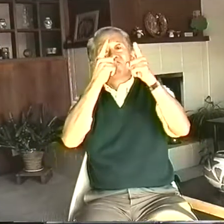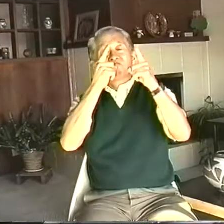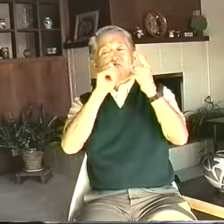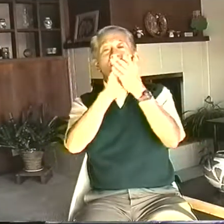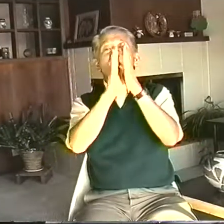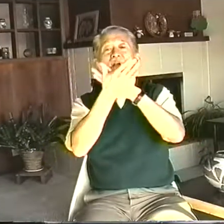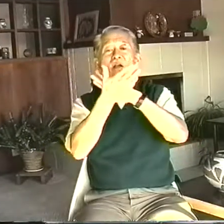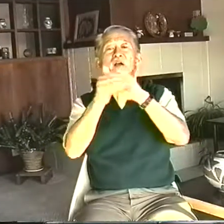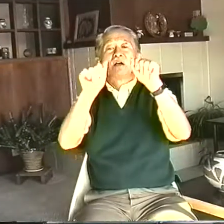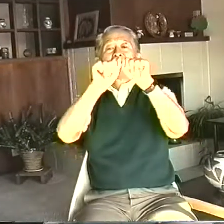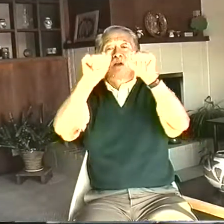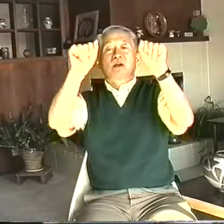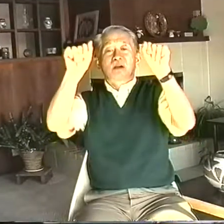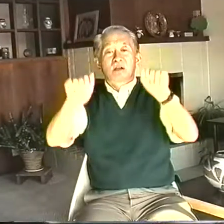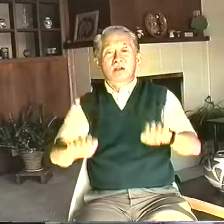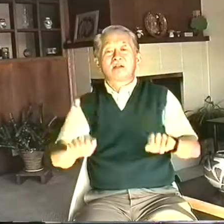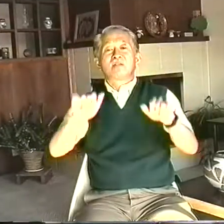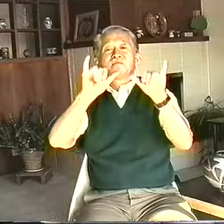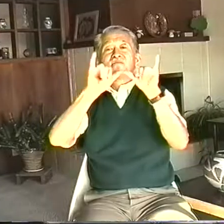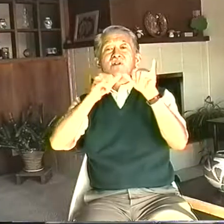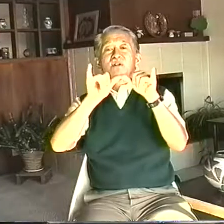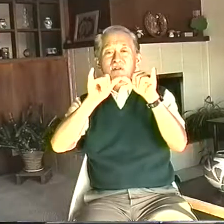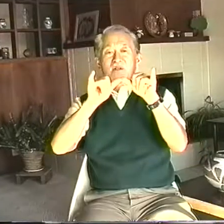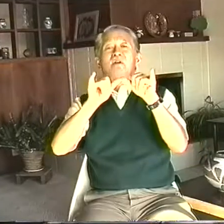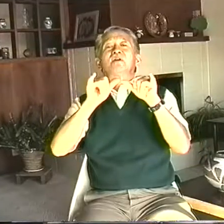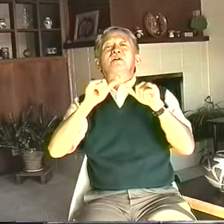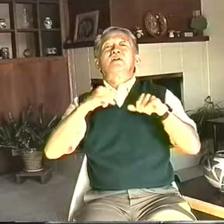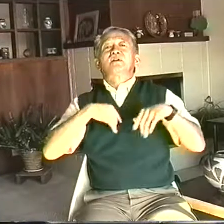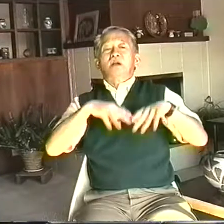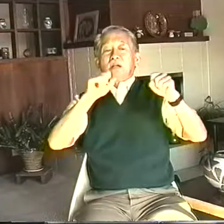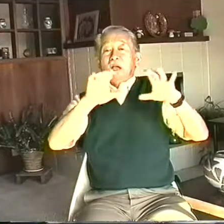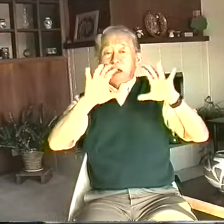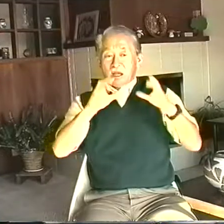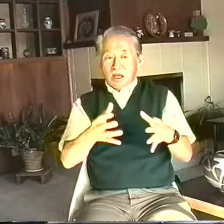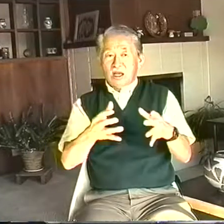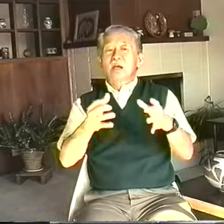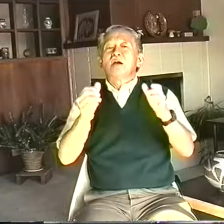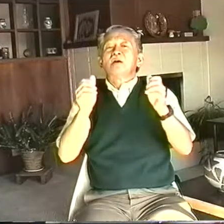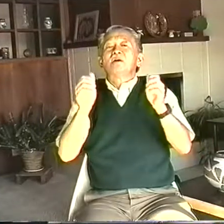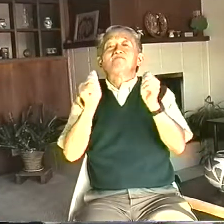1955. I returned to California and furthered my education, studying to become an architectural engineer.